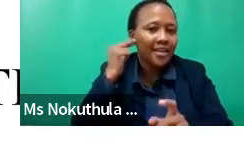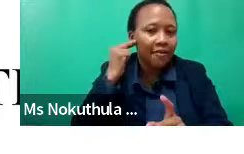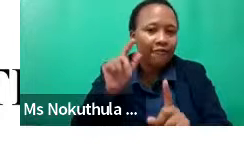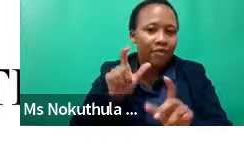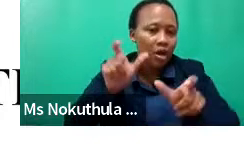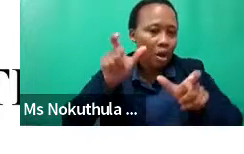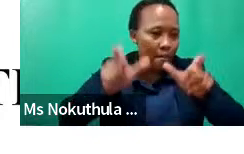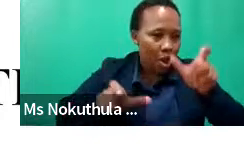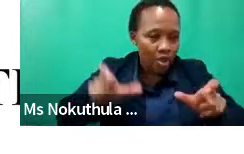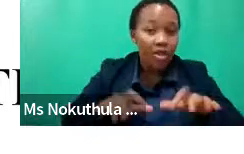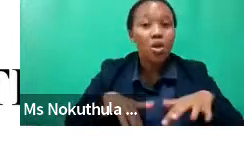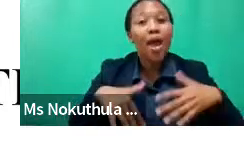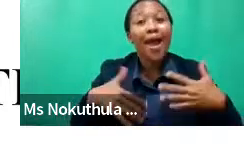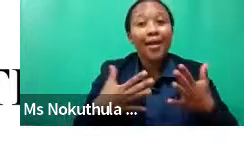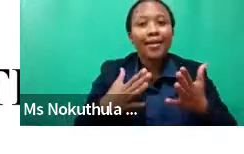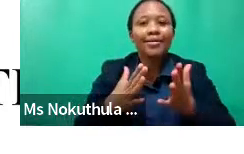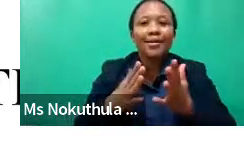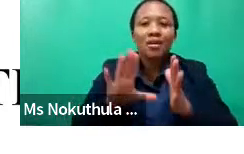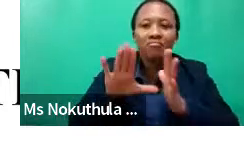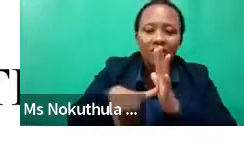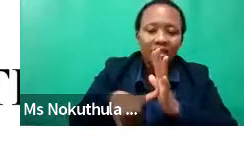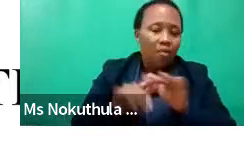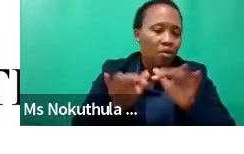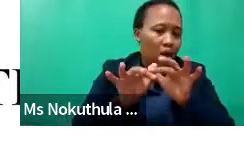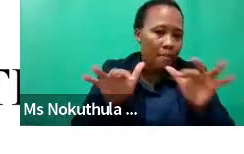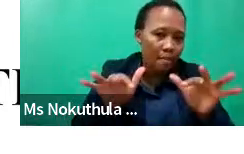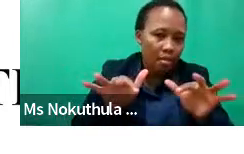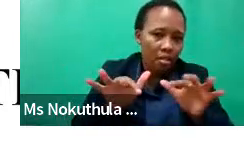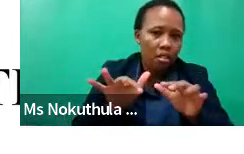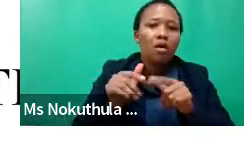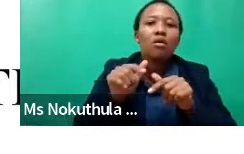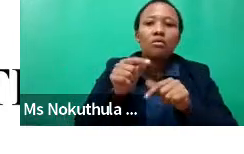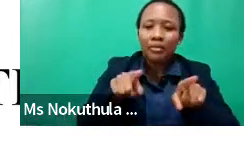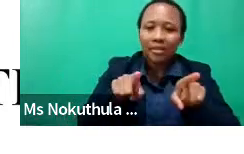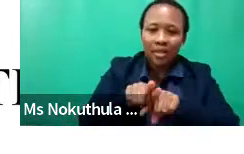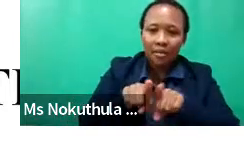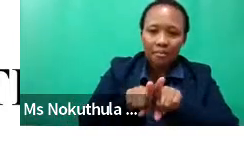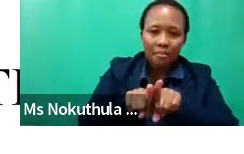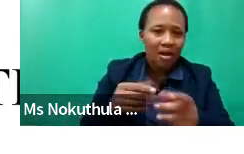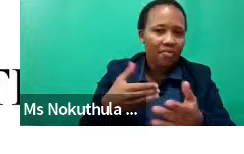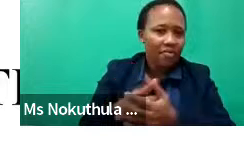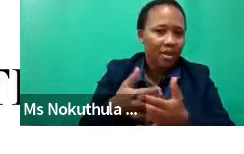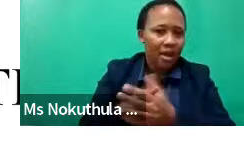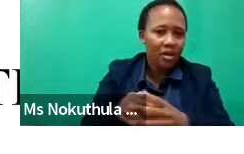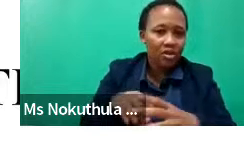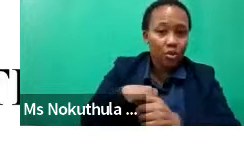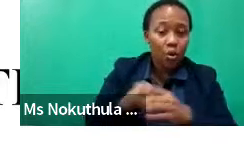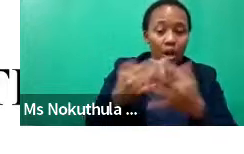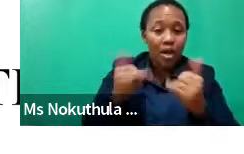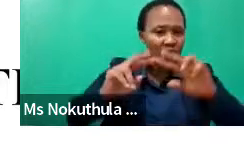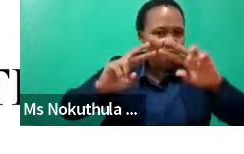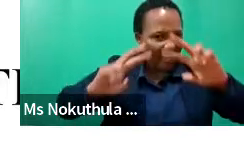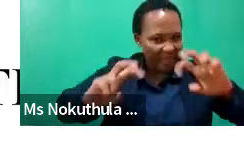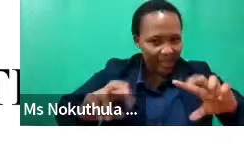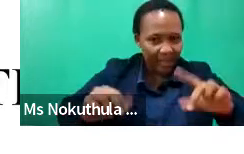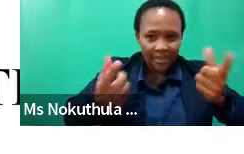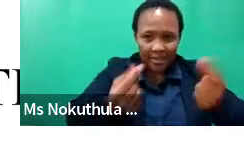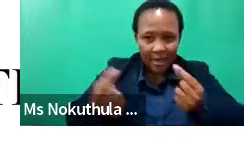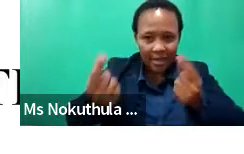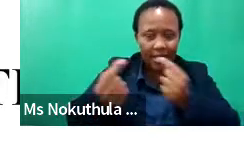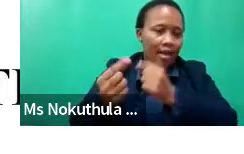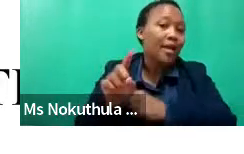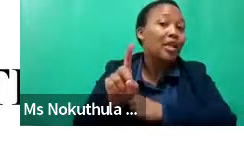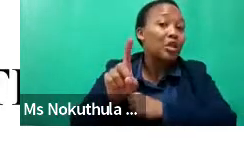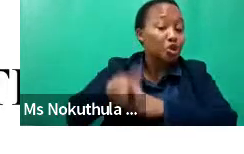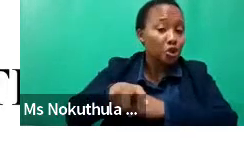persons with disability, instead of just planning them with the generality of the people. And the research should be conducted to understand